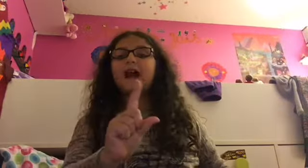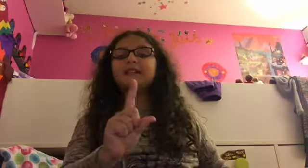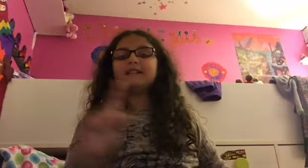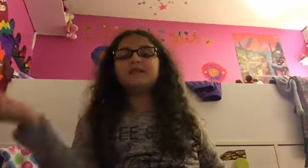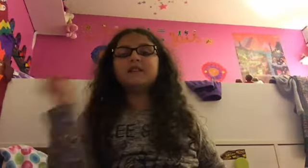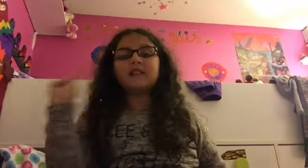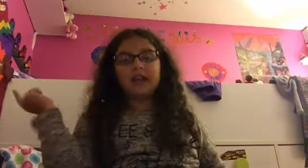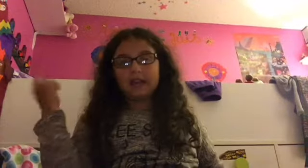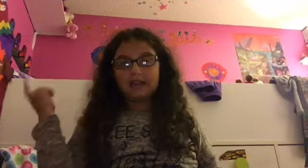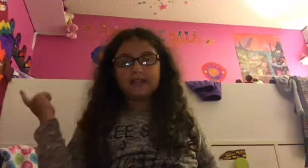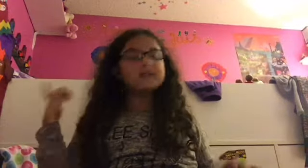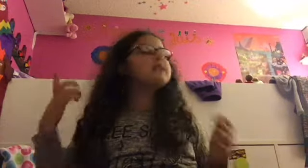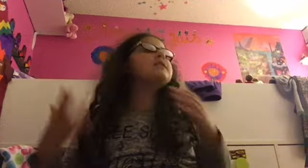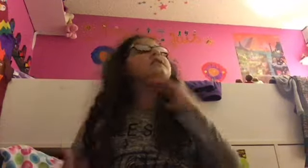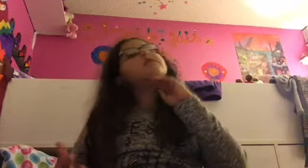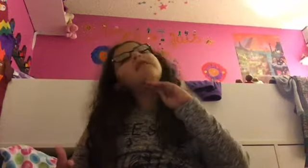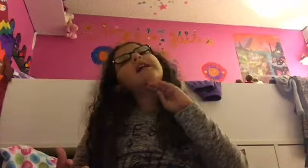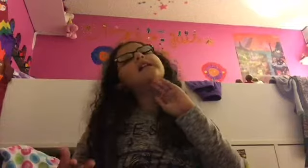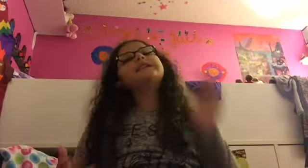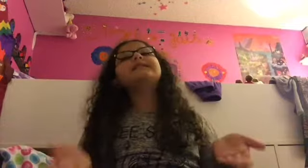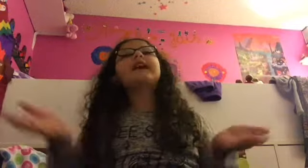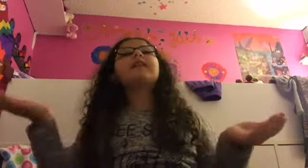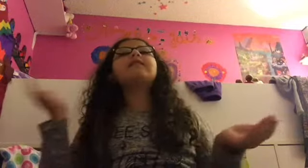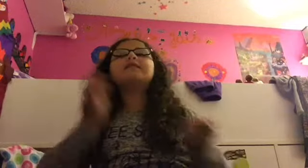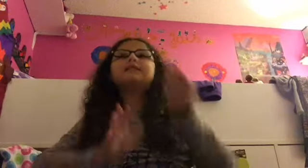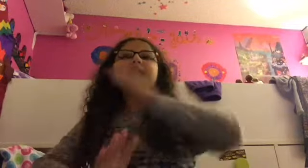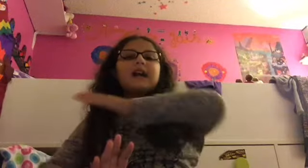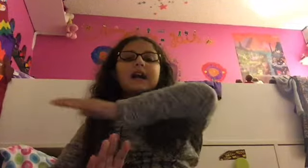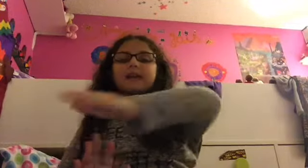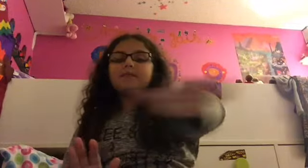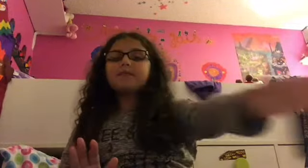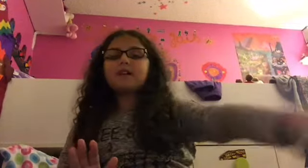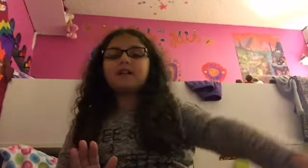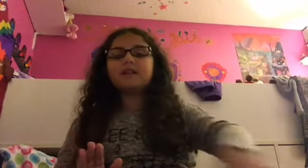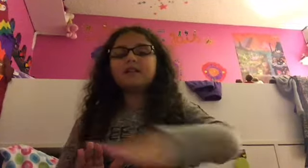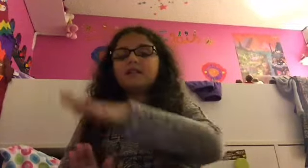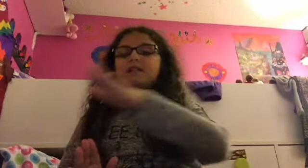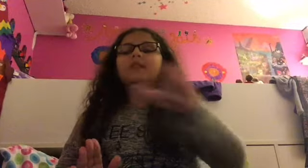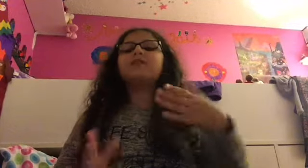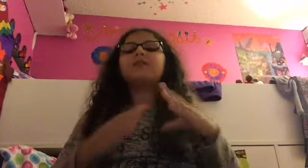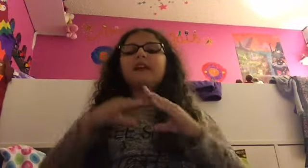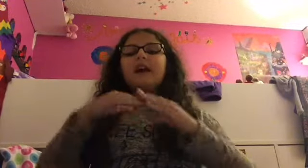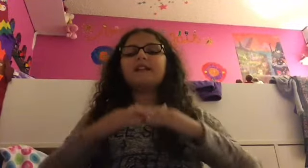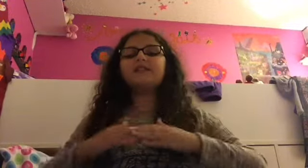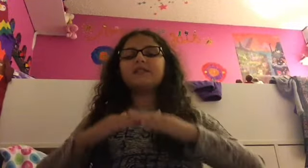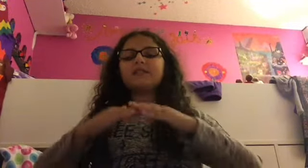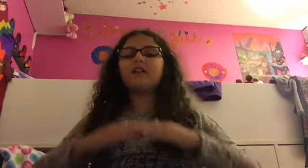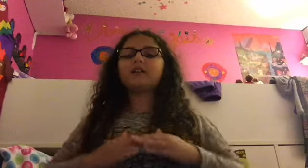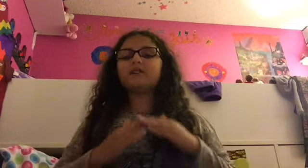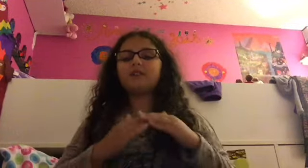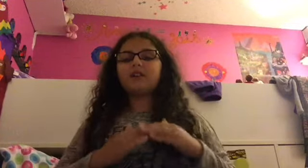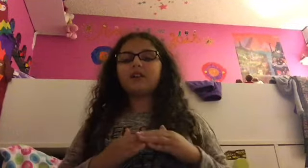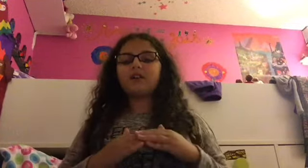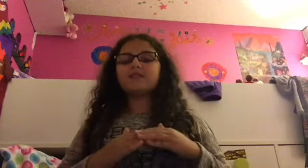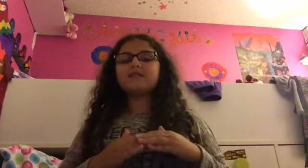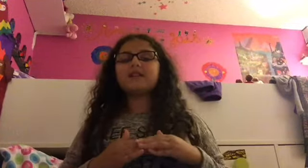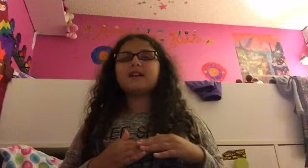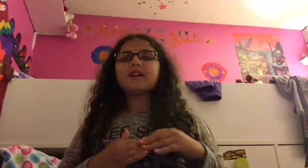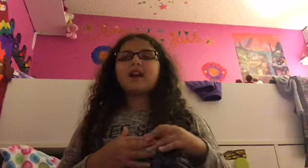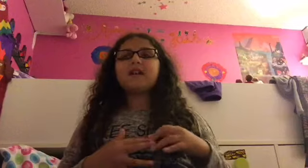fact of the day. Well, now every time of the end of a talking video, I'm